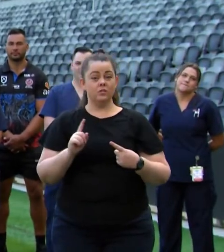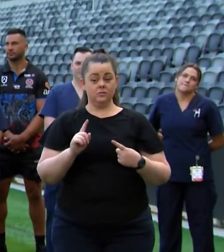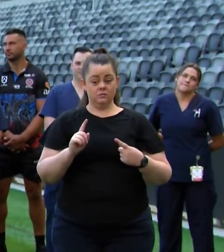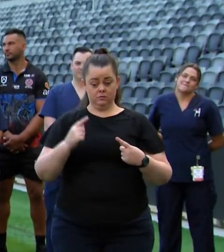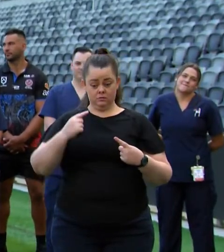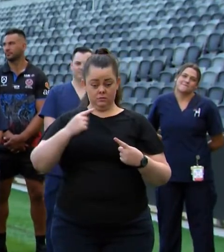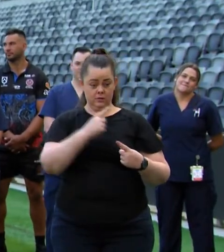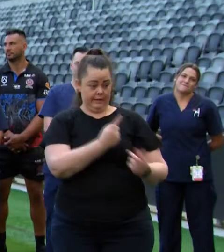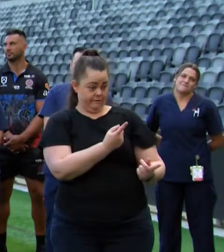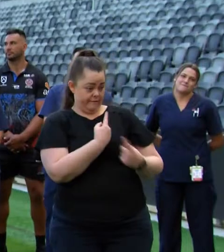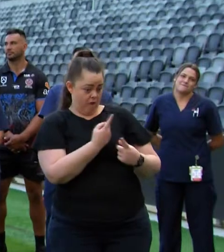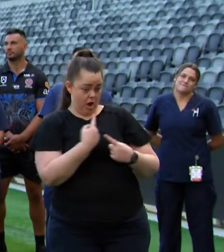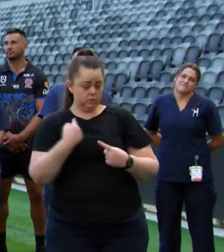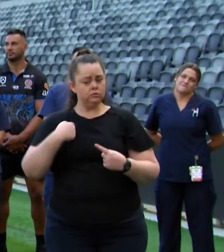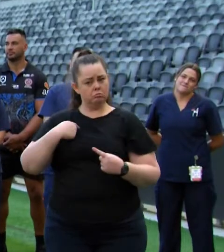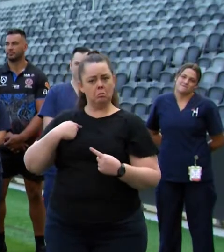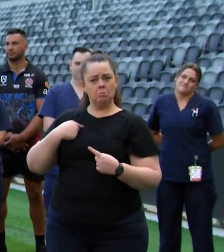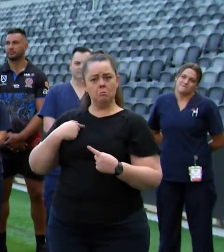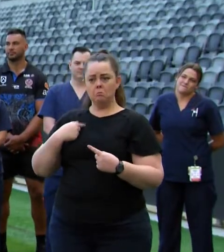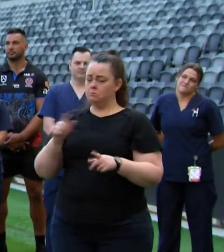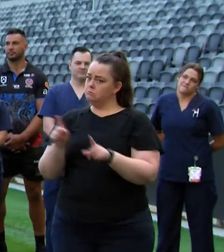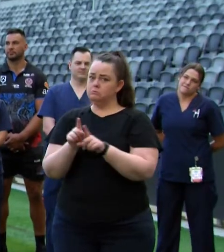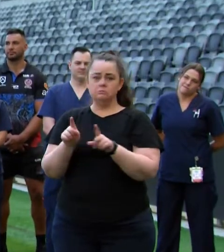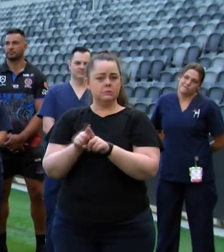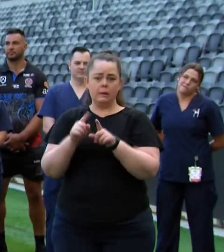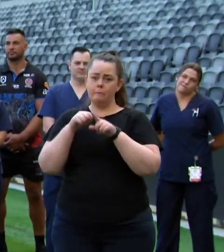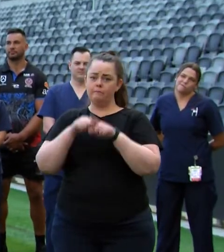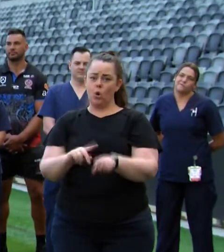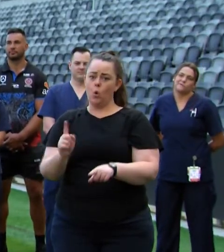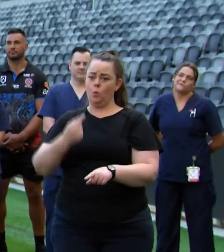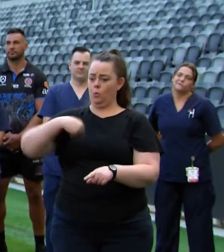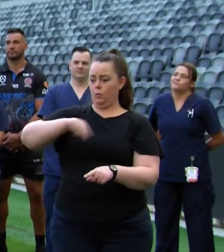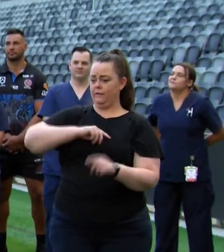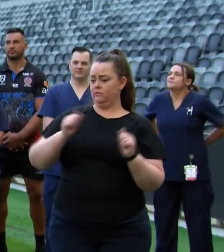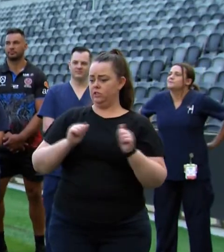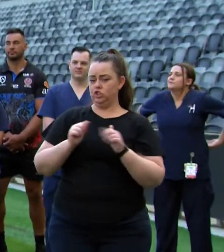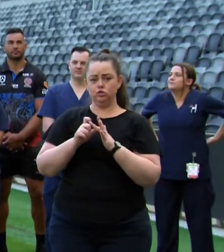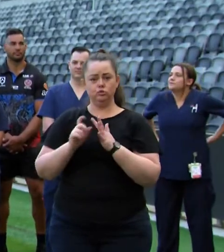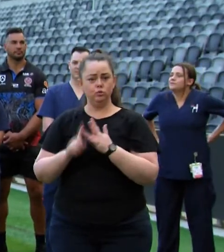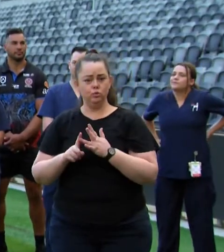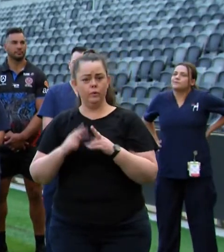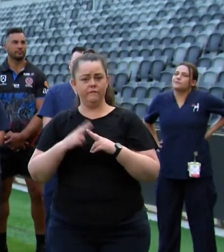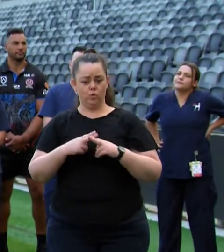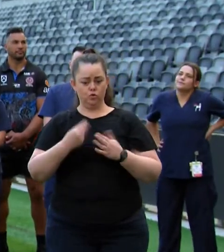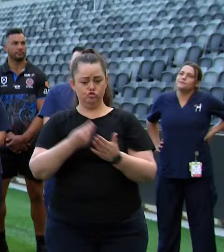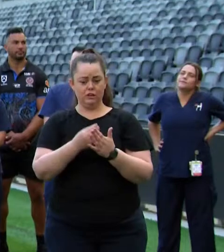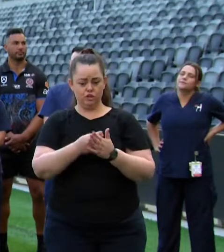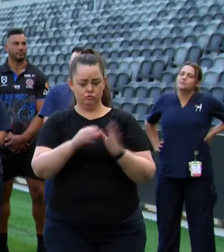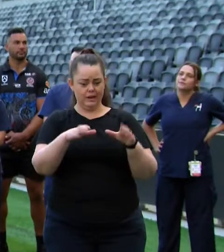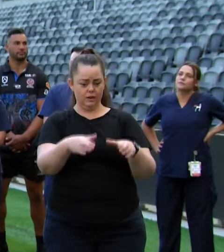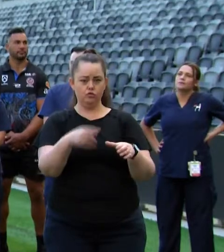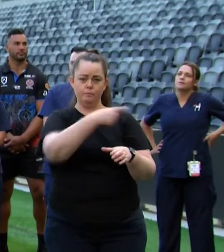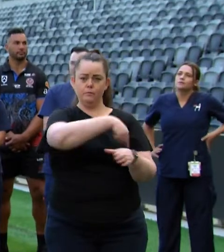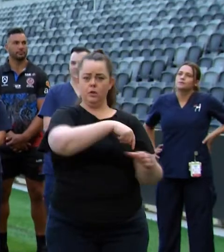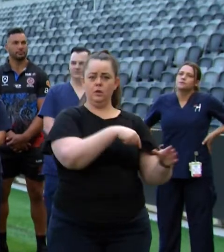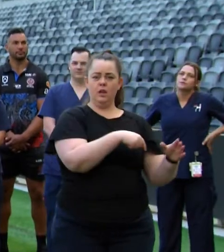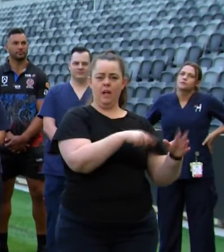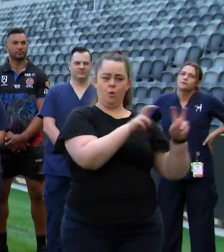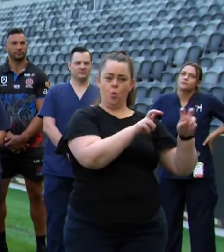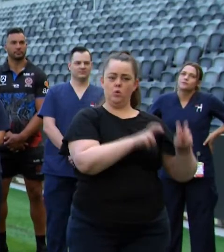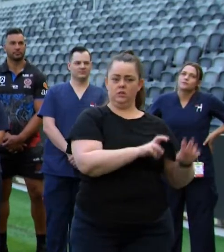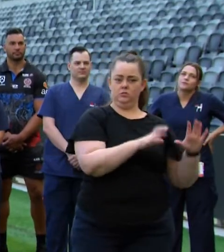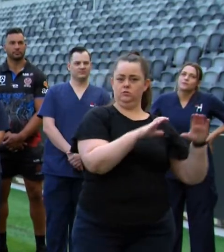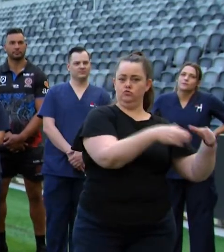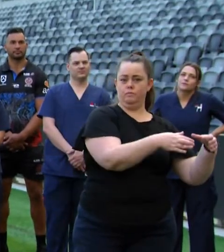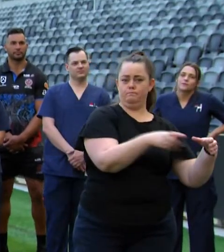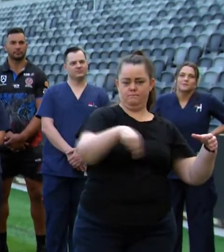with the approach and the engagement between New South Wales Treasury and the Audit Office. Now, if that needs to be improved, it will. Regarding the